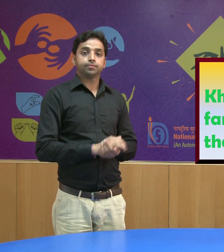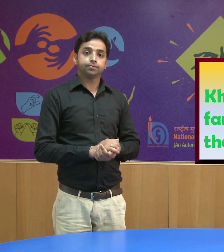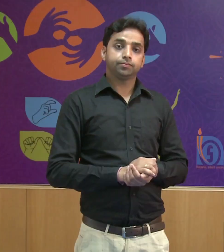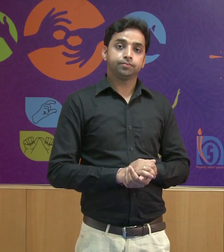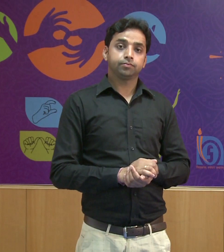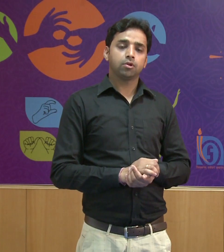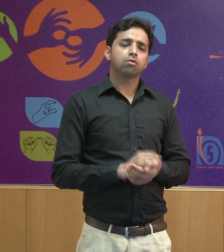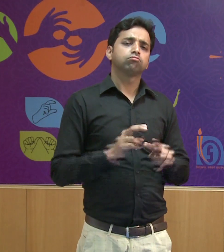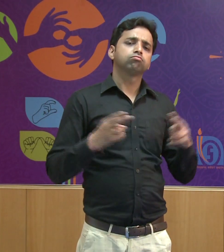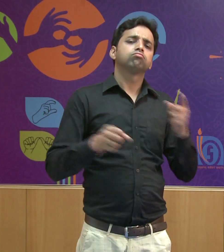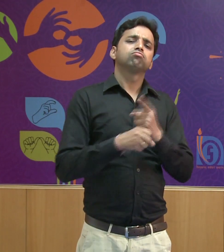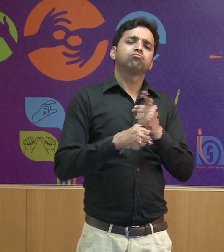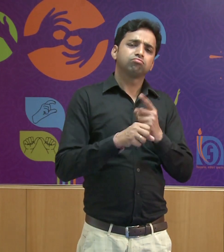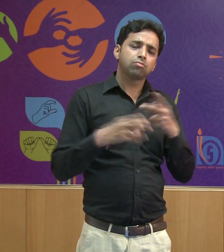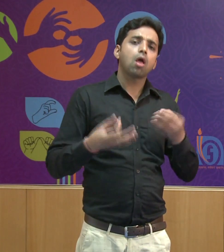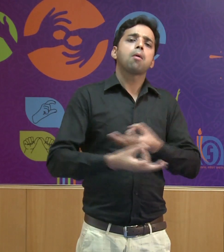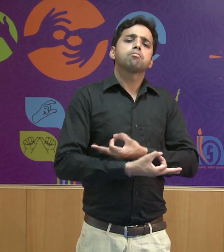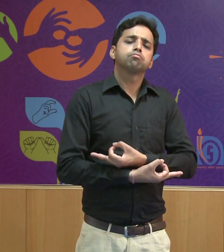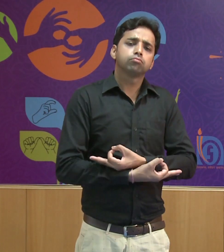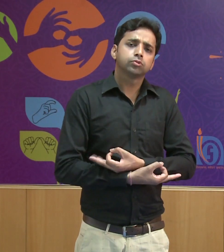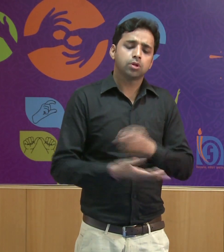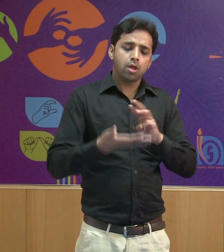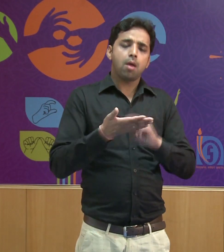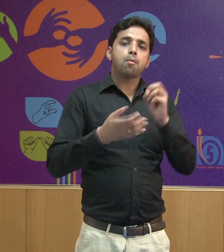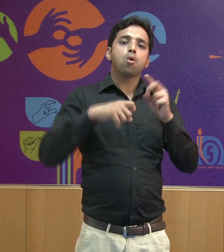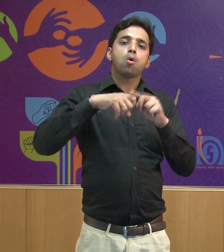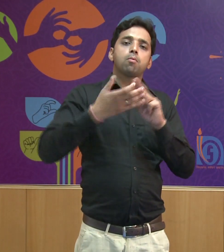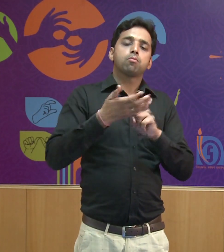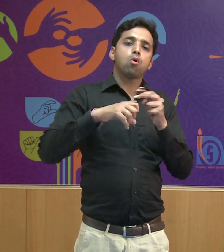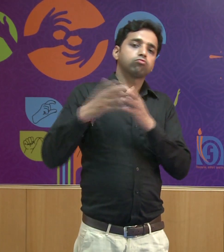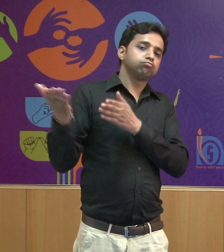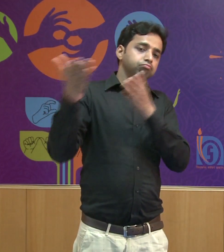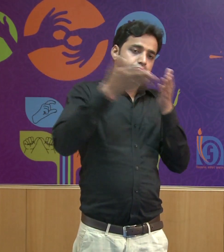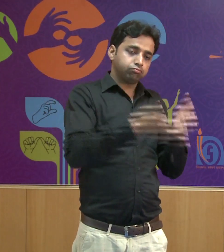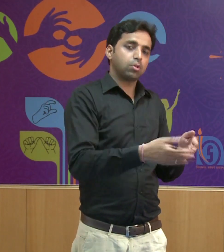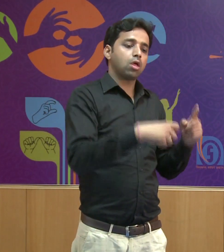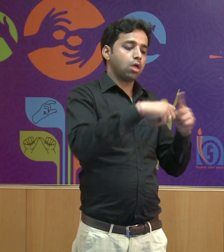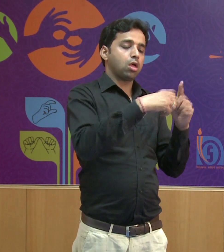Many teachers and Buddhist monks went to Khotan from India.